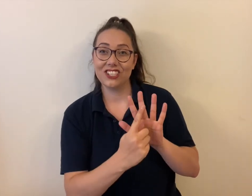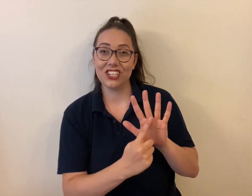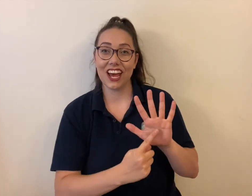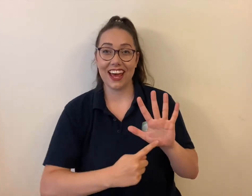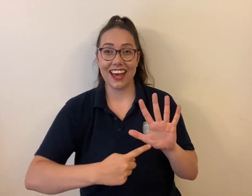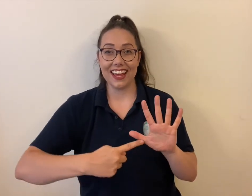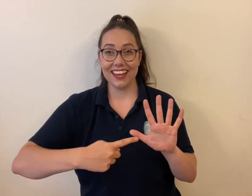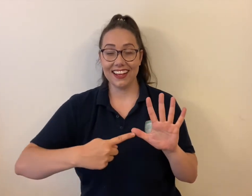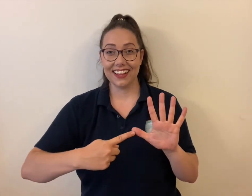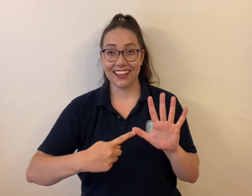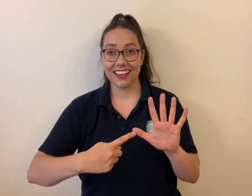J,